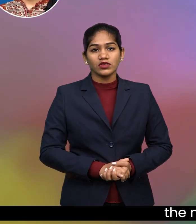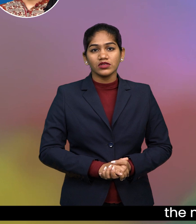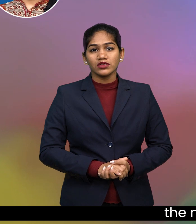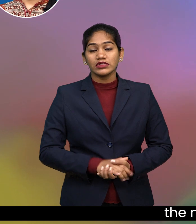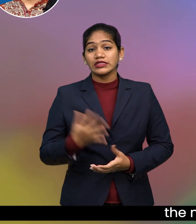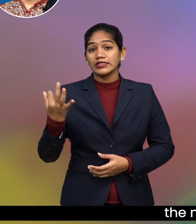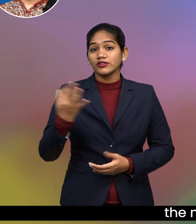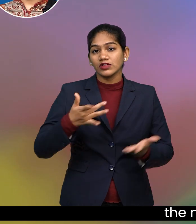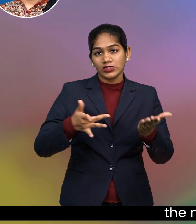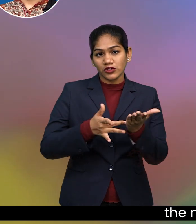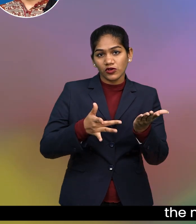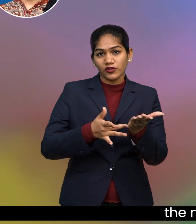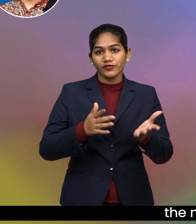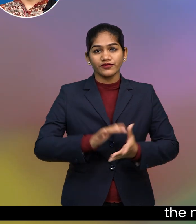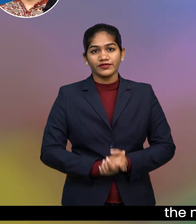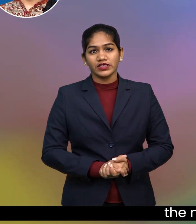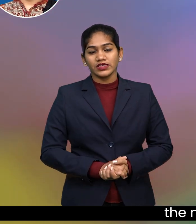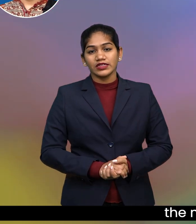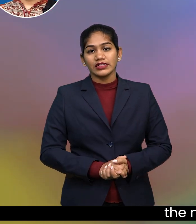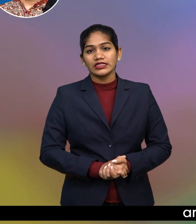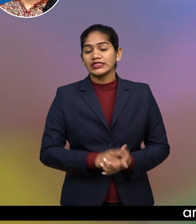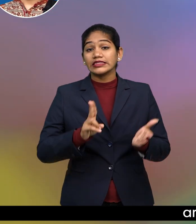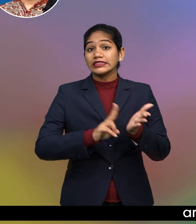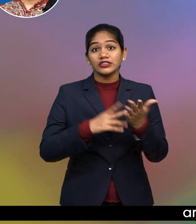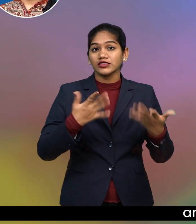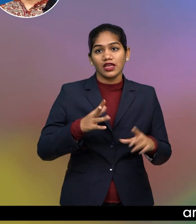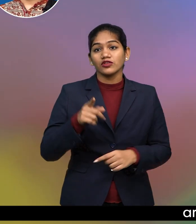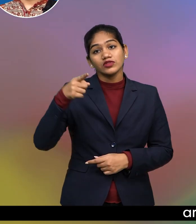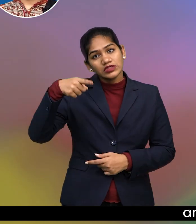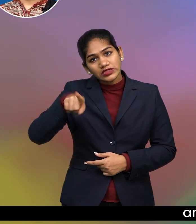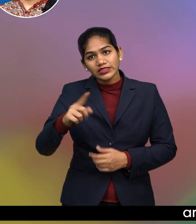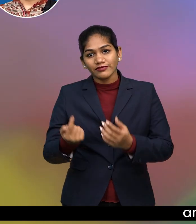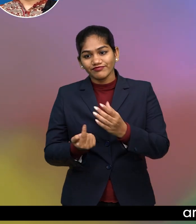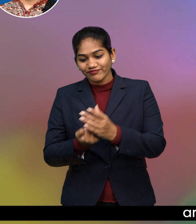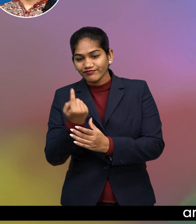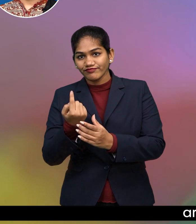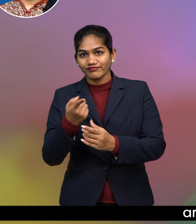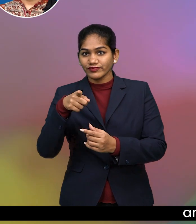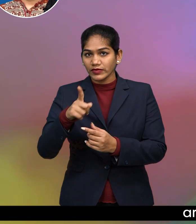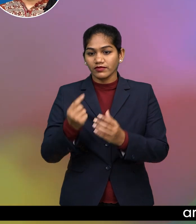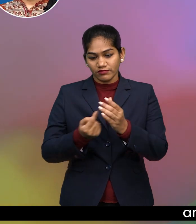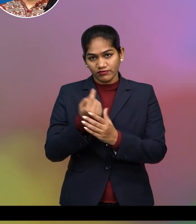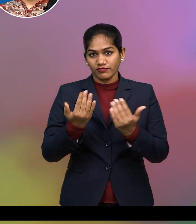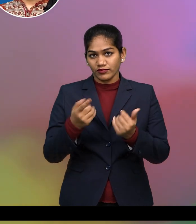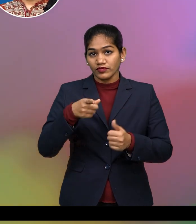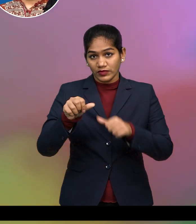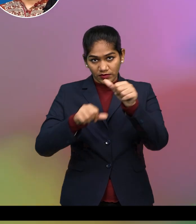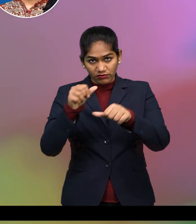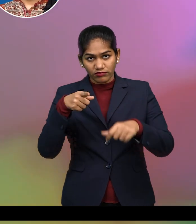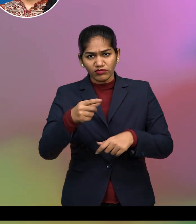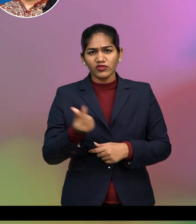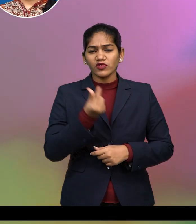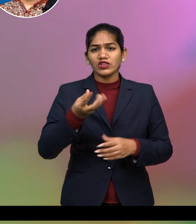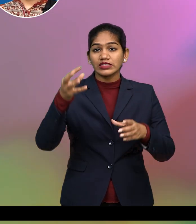the modern technology of artificial propagation is